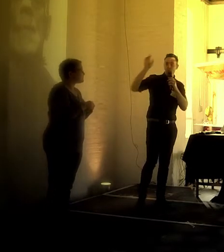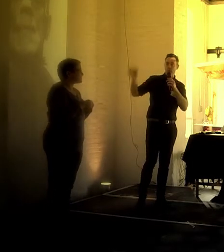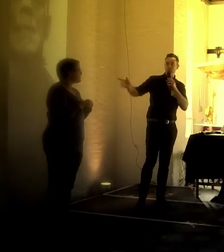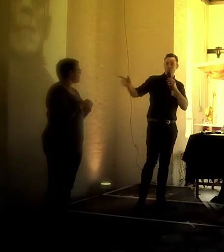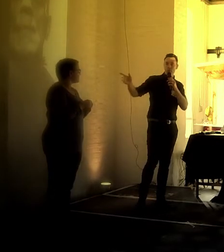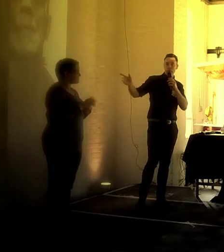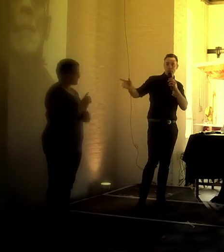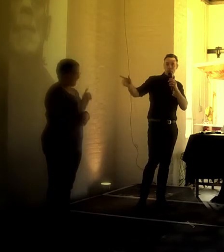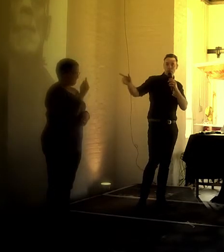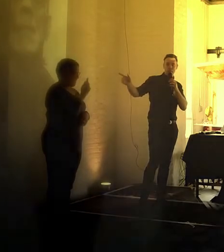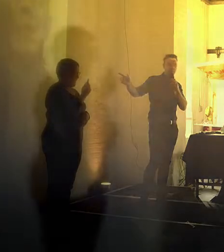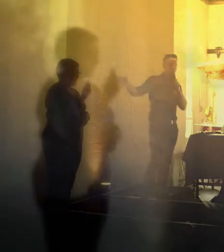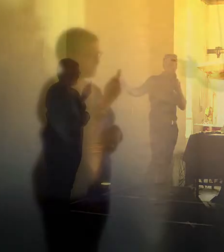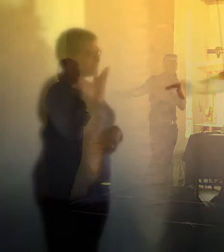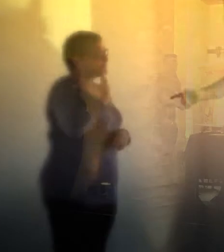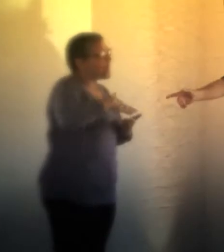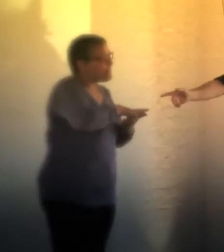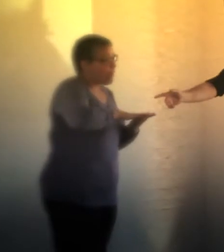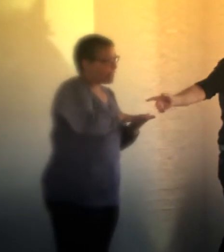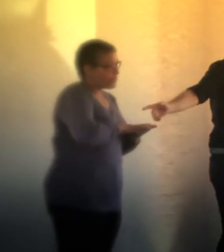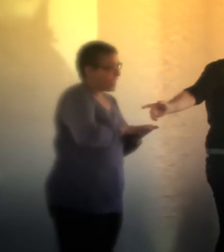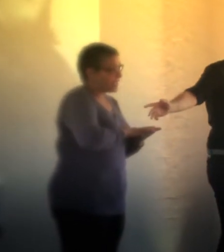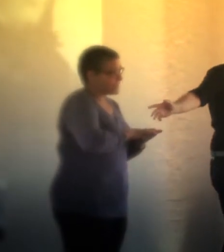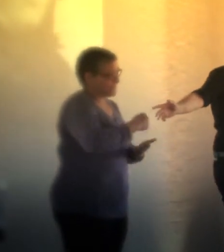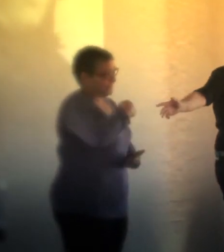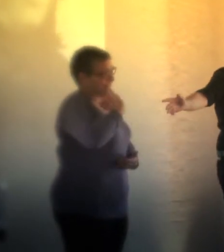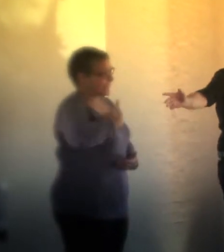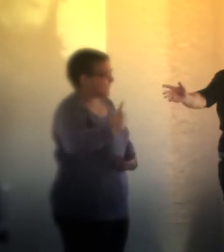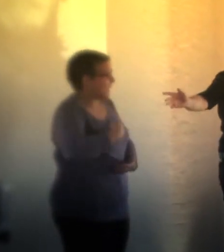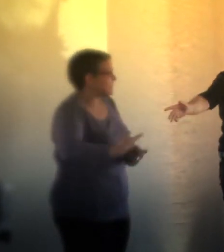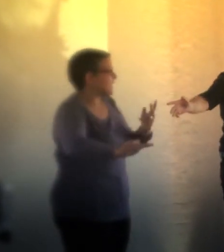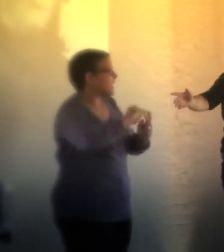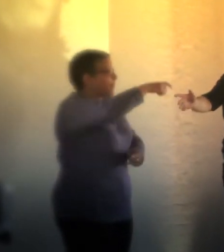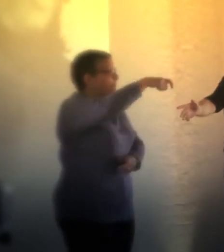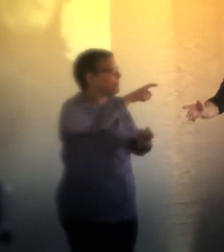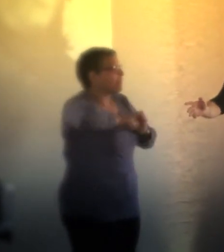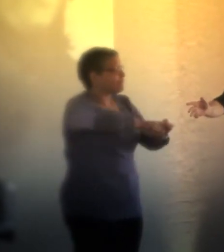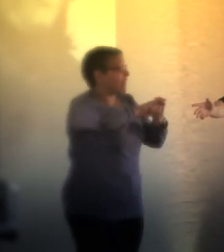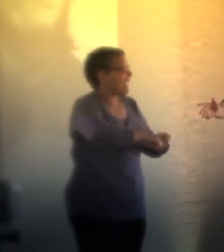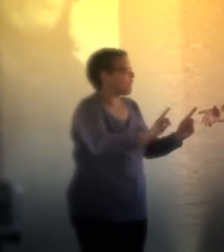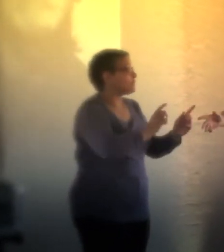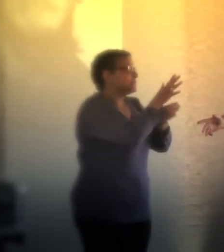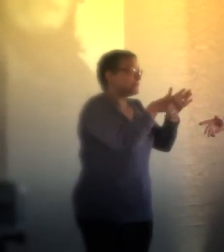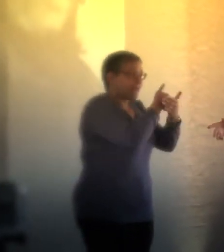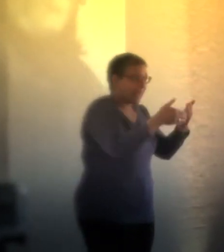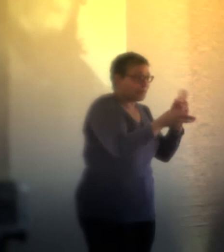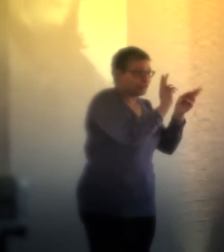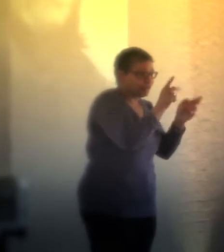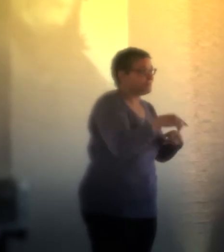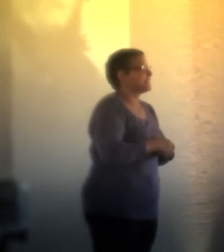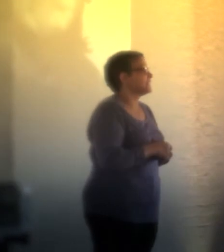Actually, first, I'm going to make an apology to this lady and anybody else who's reliant on her